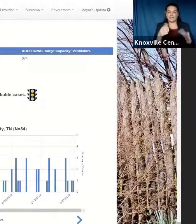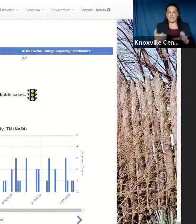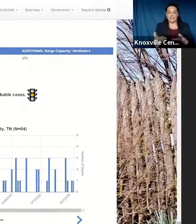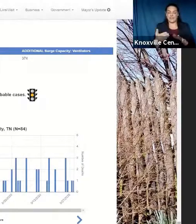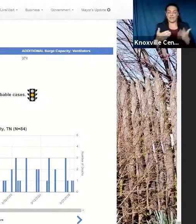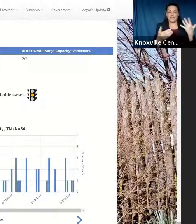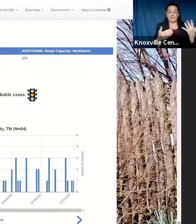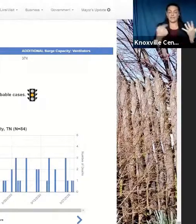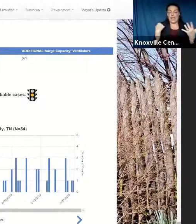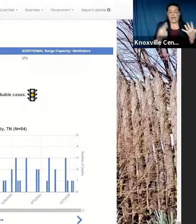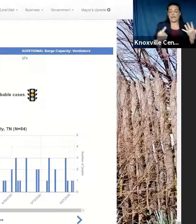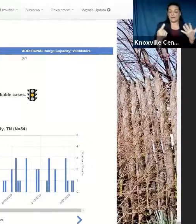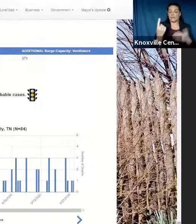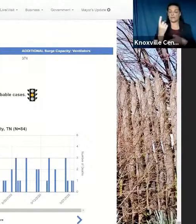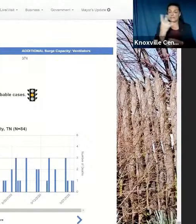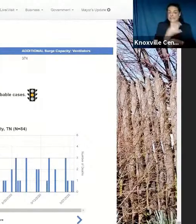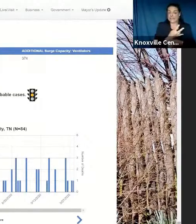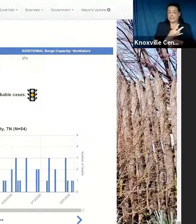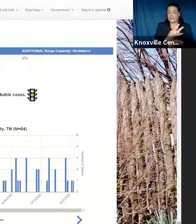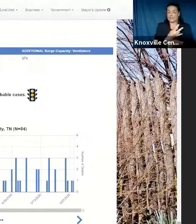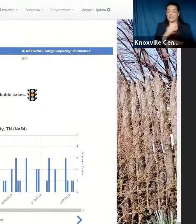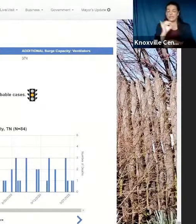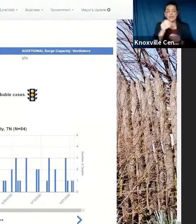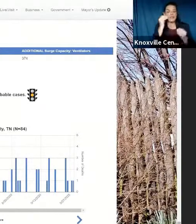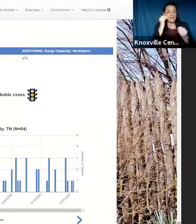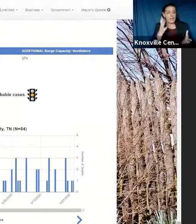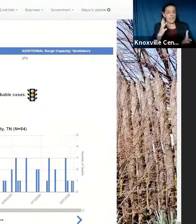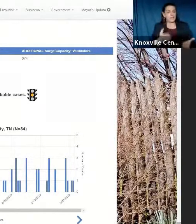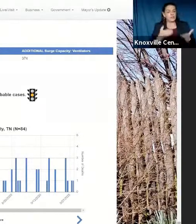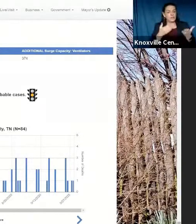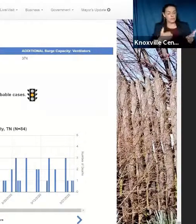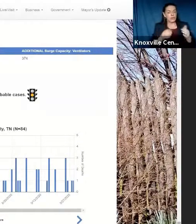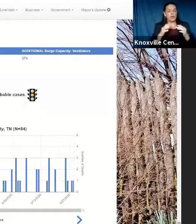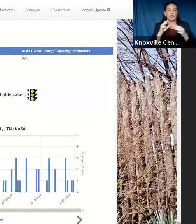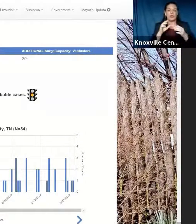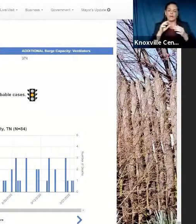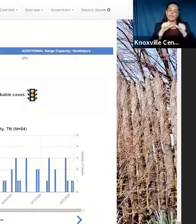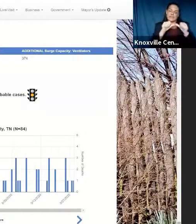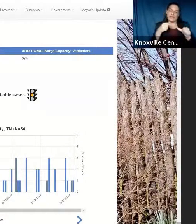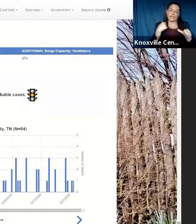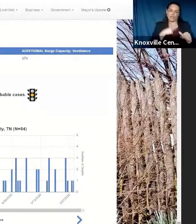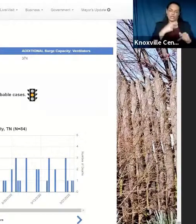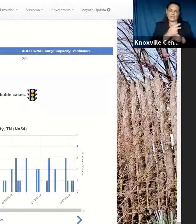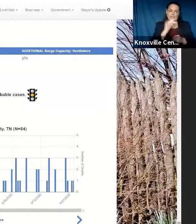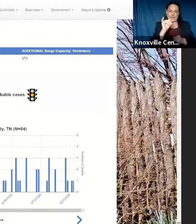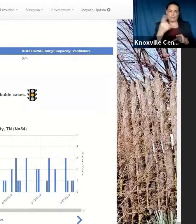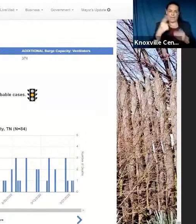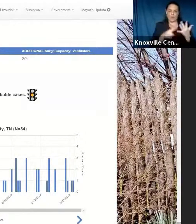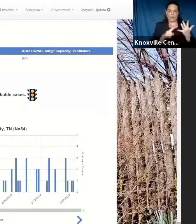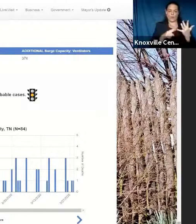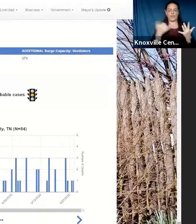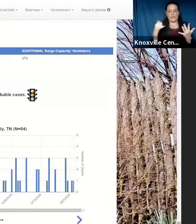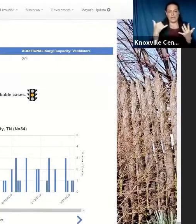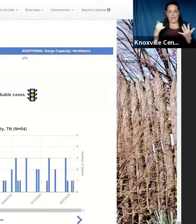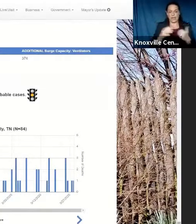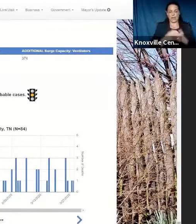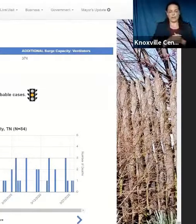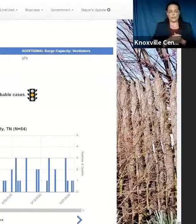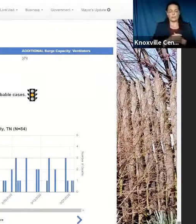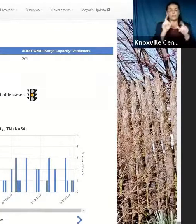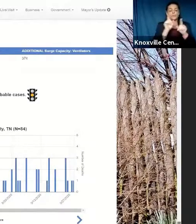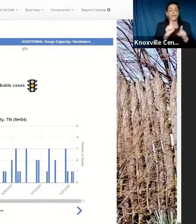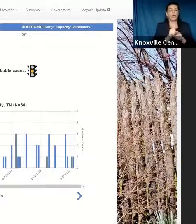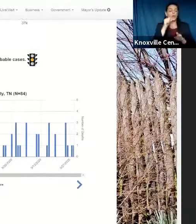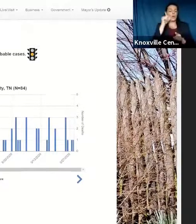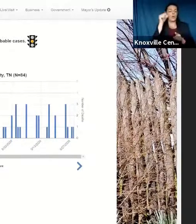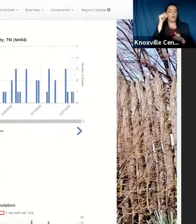5 in the last 7 days. This information available continues to lead us to represent this benchmark as yellow. And also,